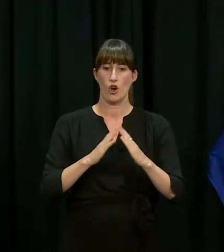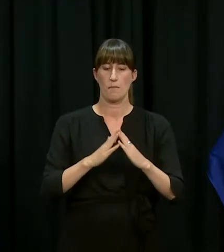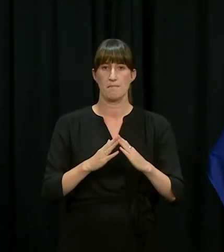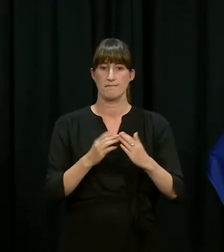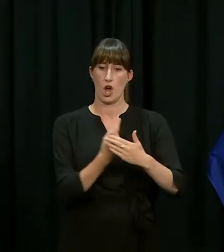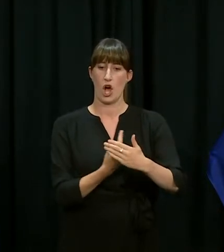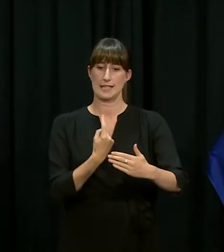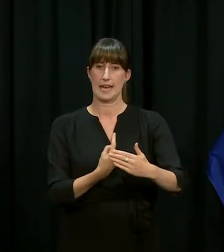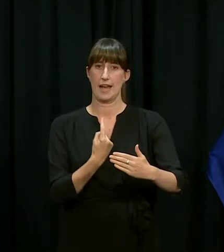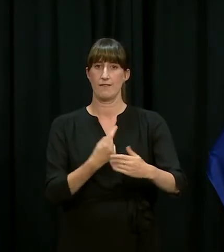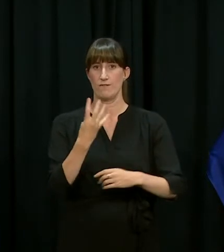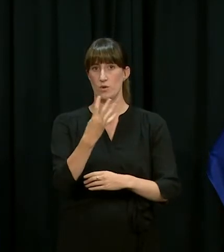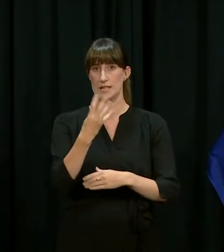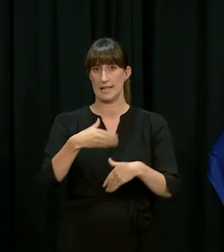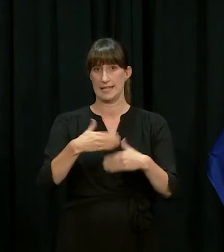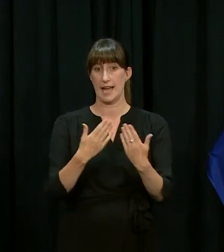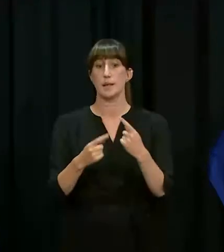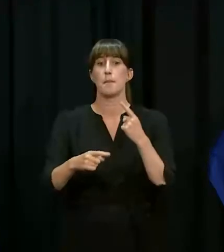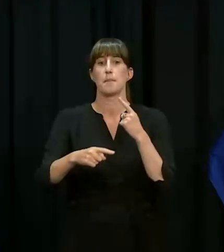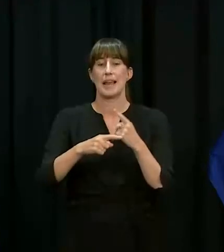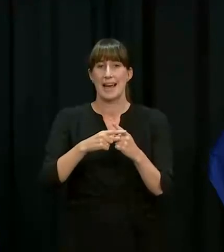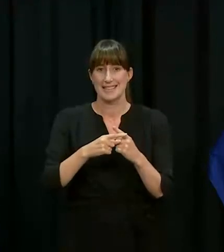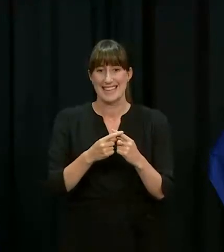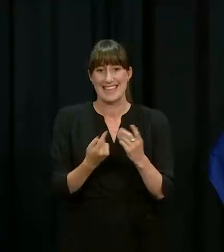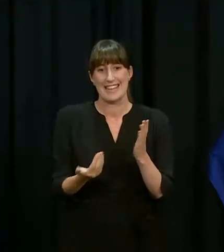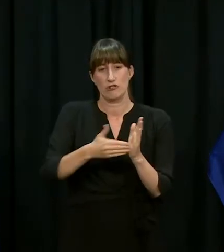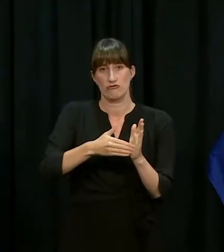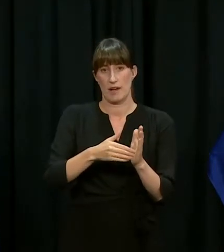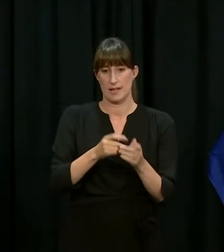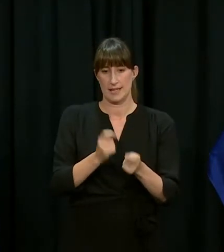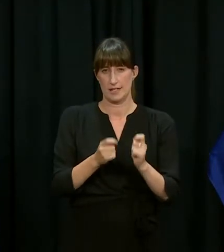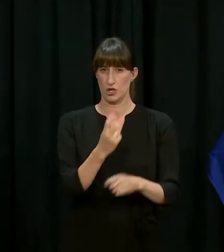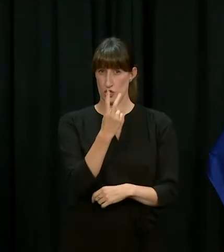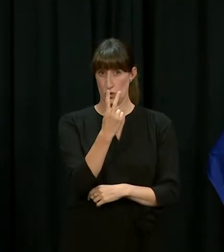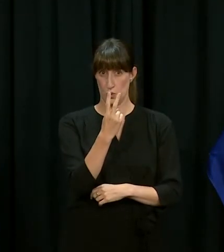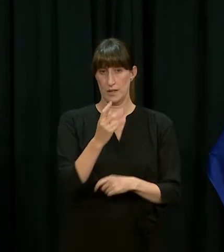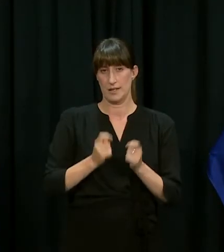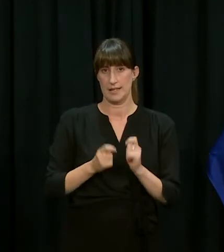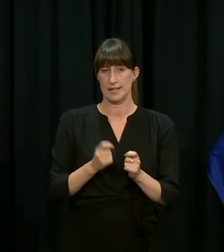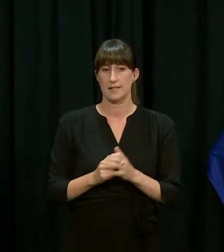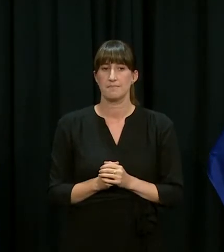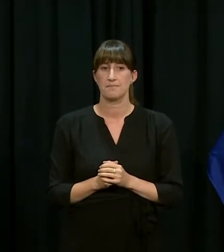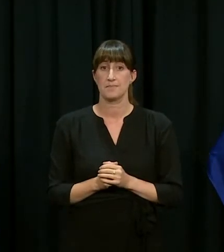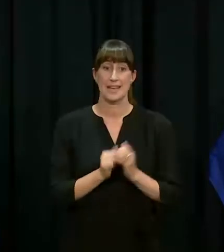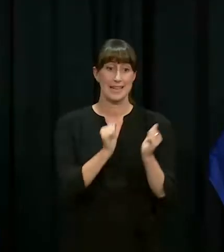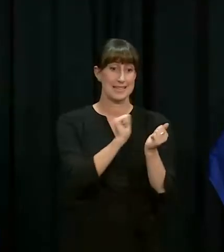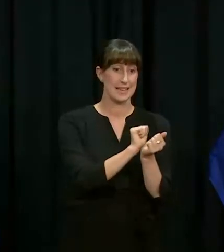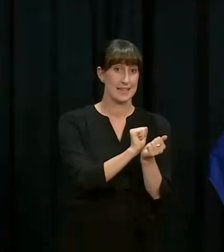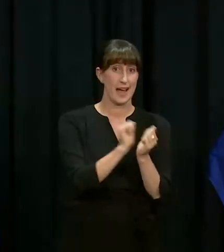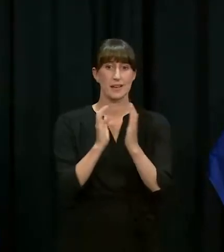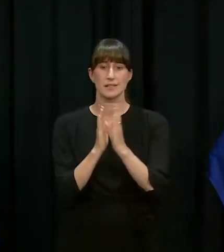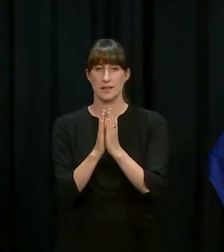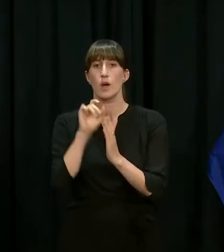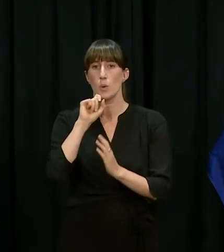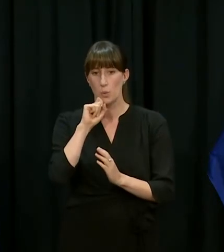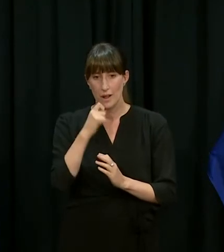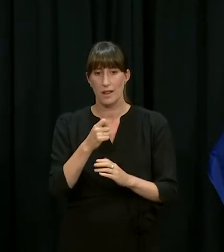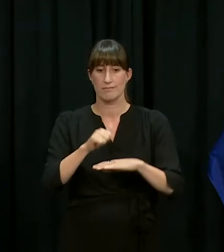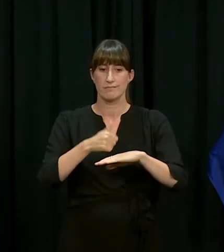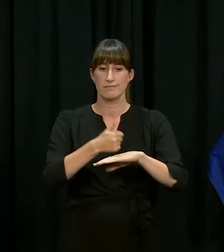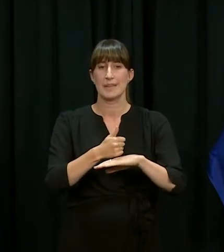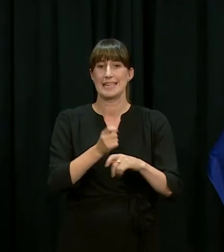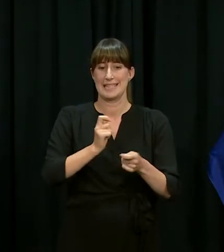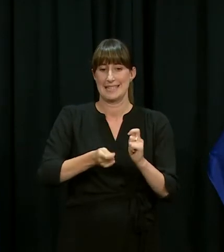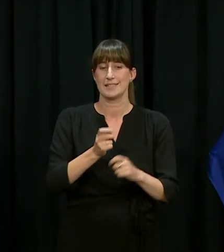before they are released. Testing is going to be available again at the school on Saturday and Sunday for any students who haven't had